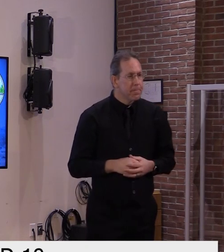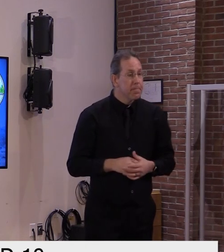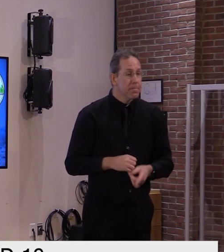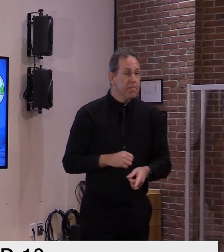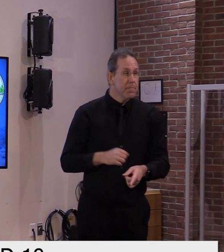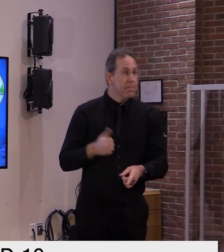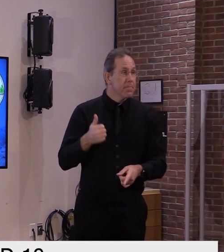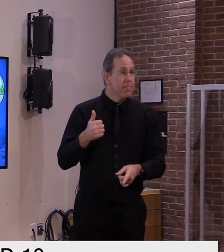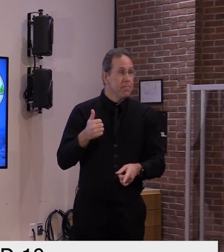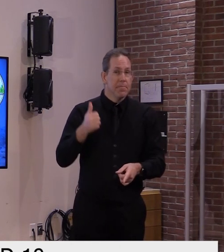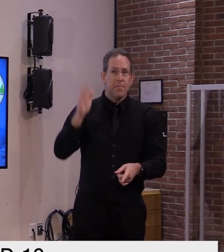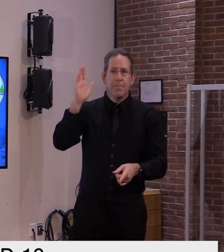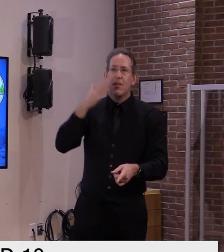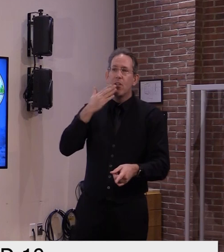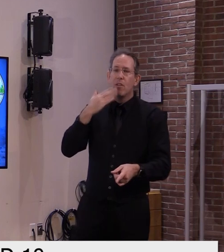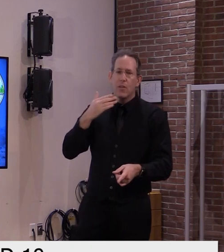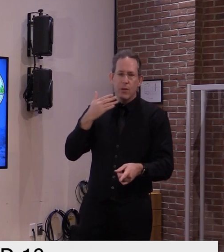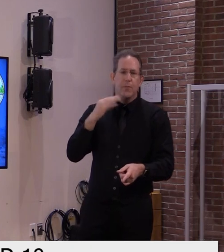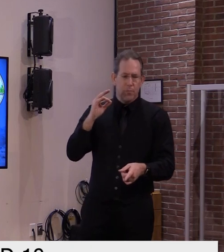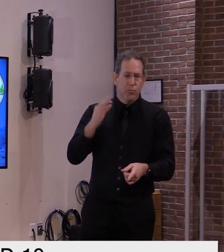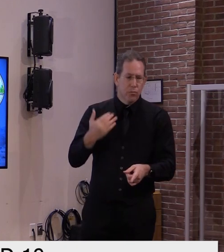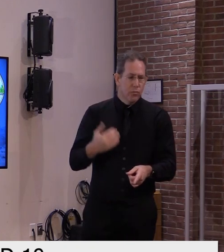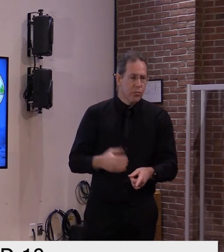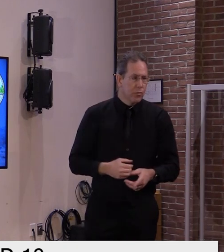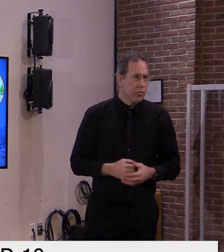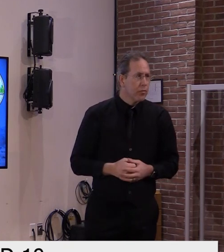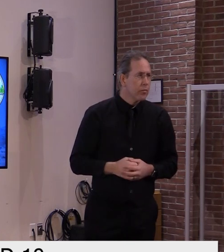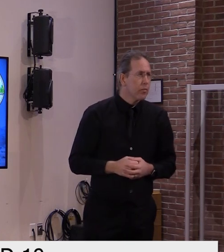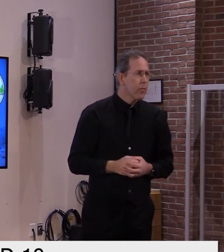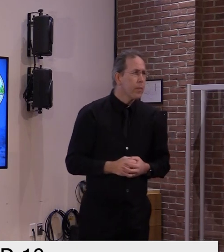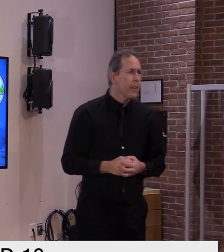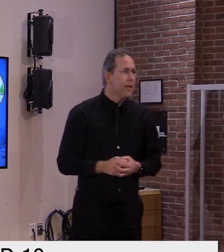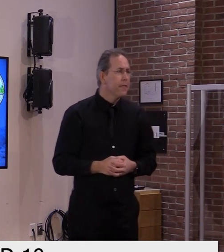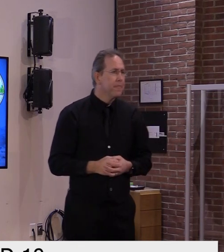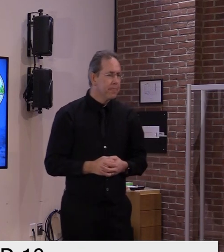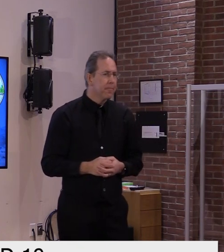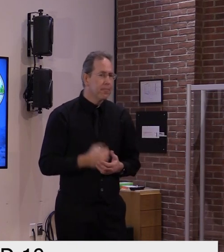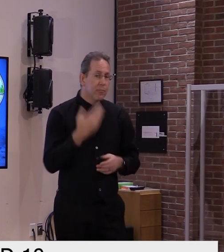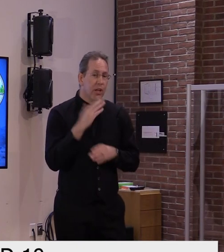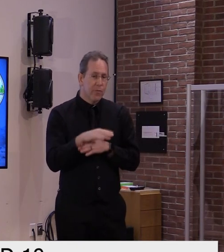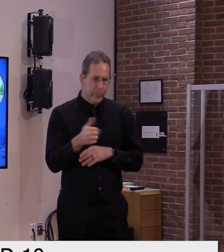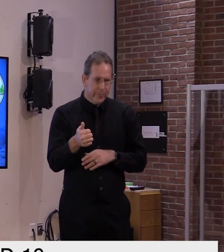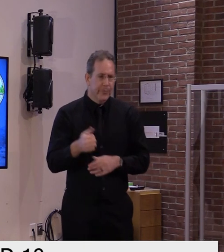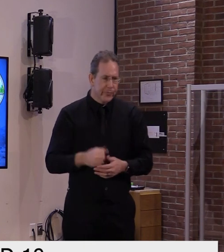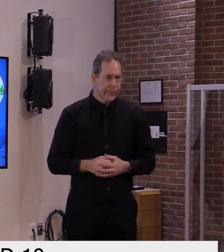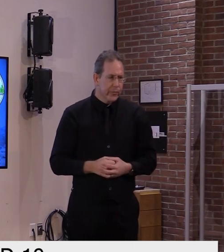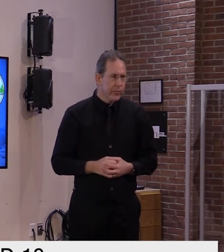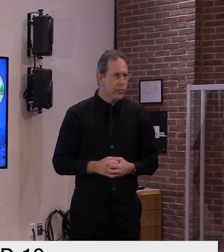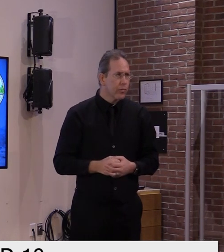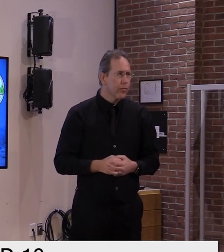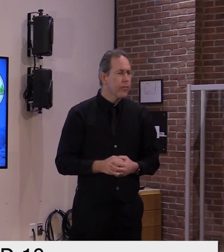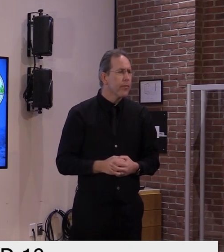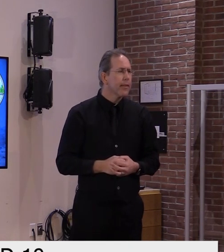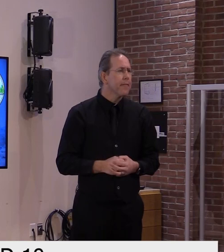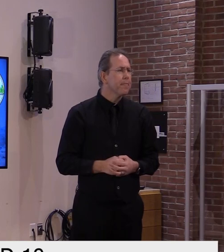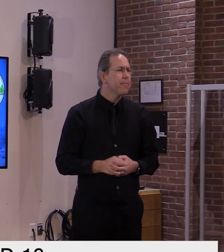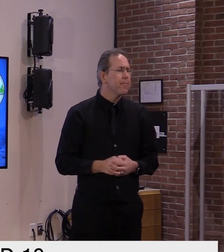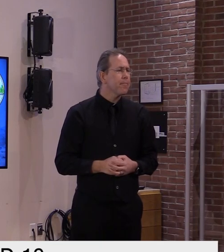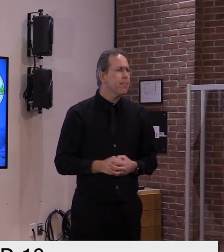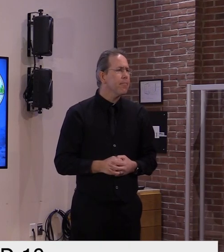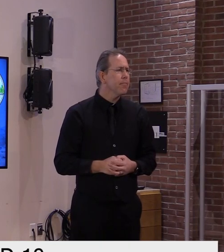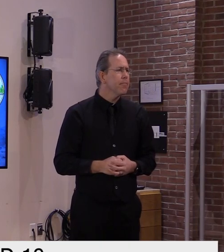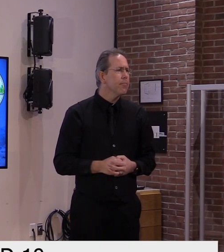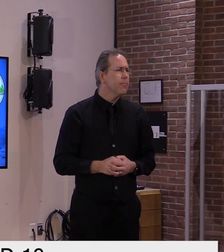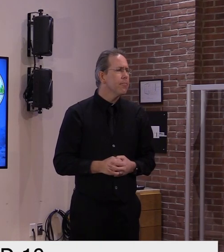Thank you, Rebecca. This is Tom Harris. Good afternoon, everyone. My questions today related to